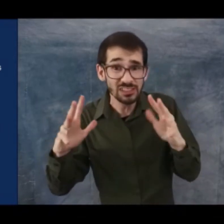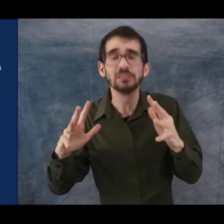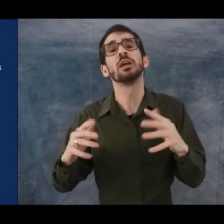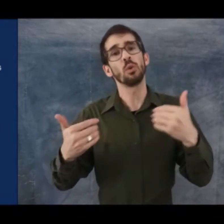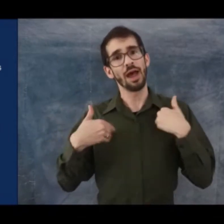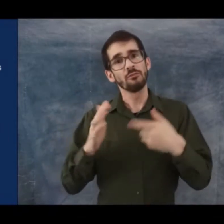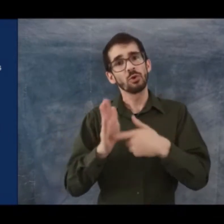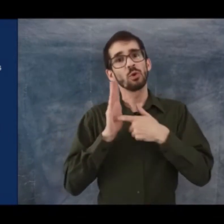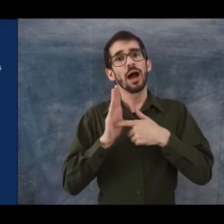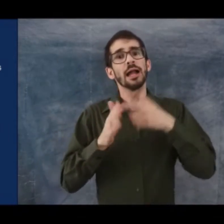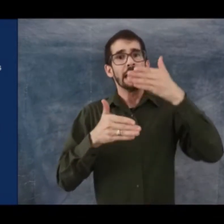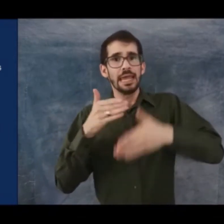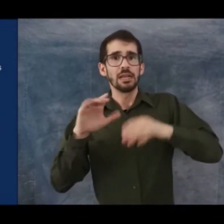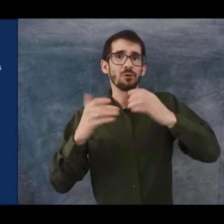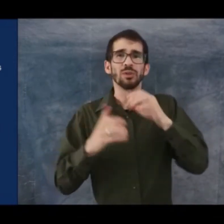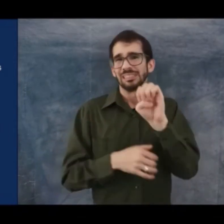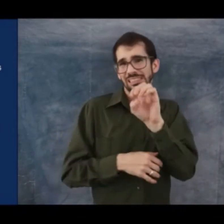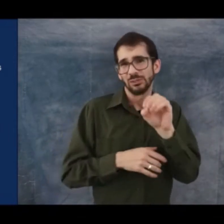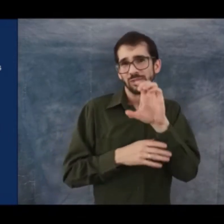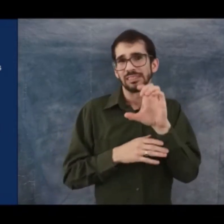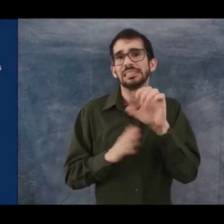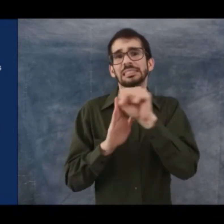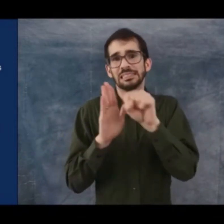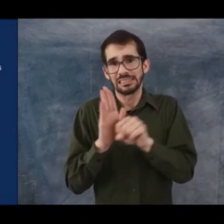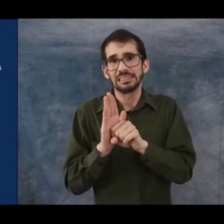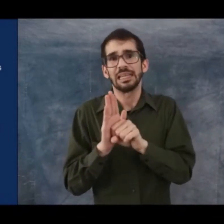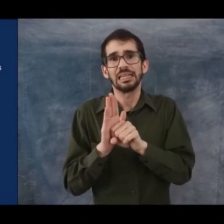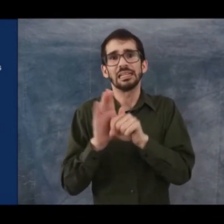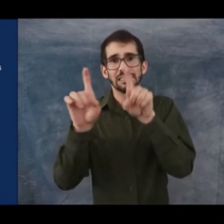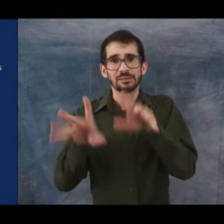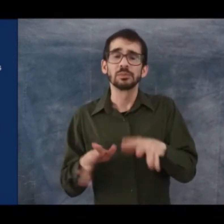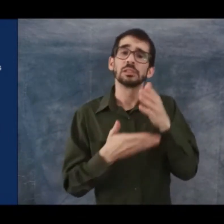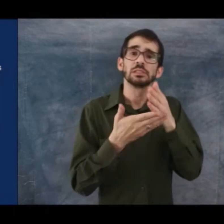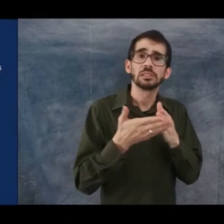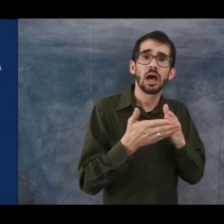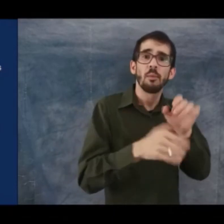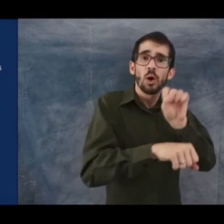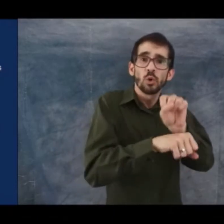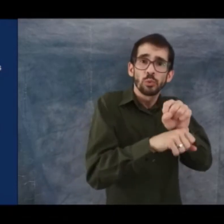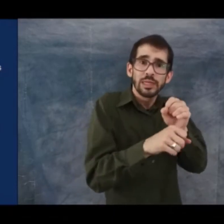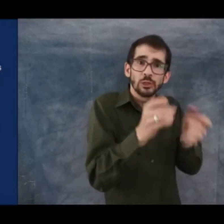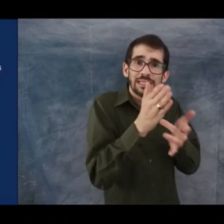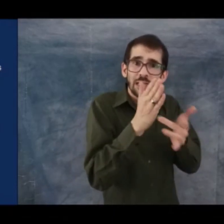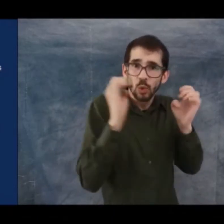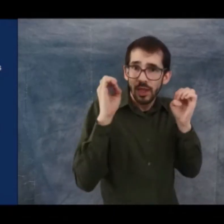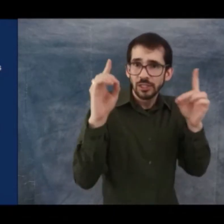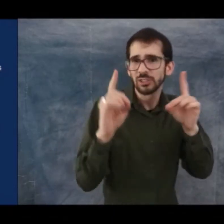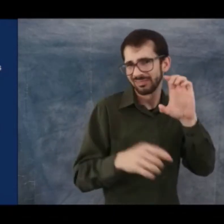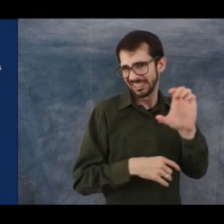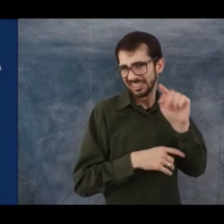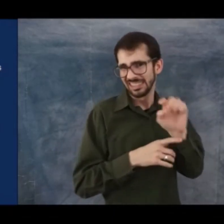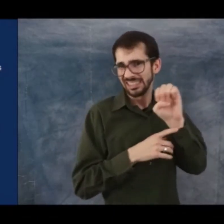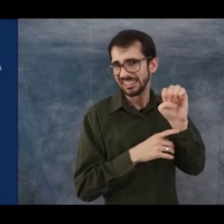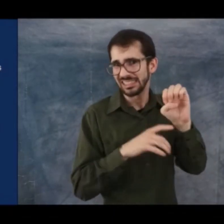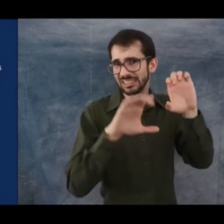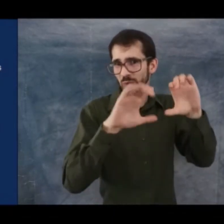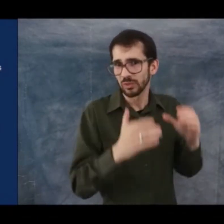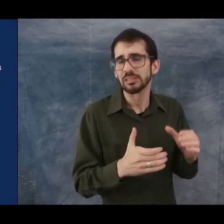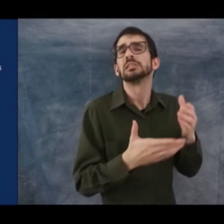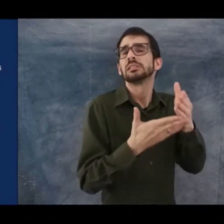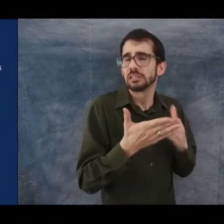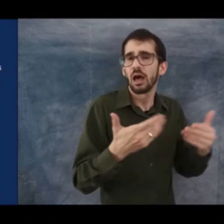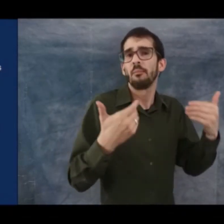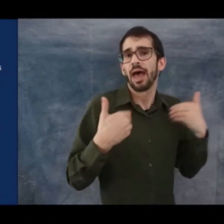state assessment. Some career and technical education or CTE courses have required state assessments. All other